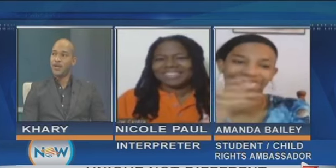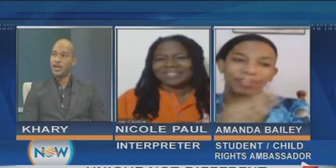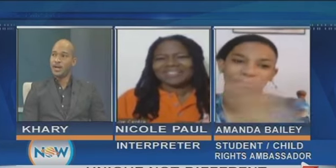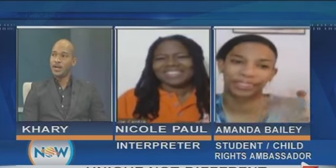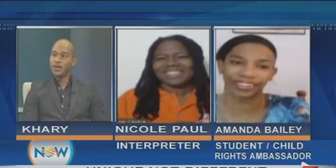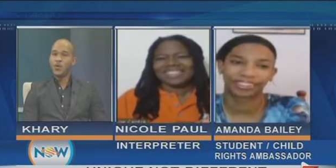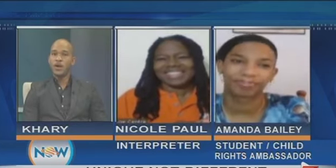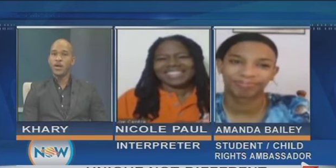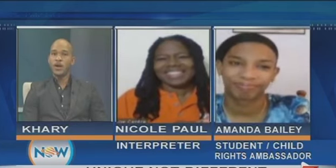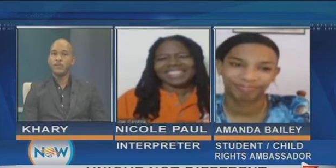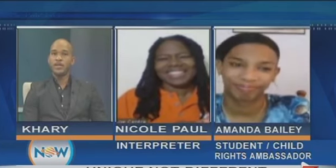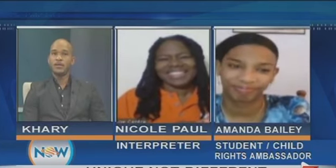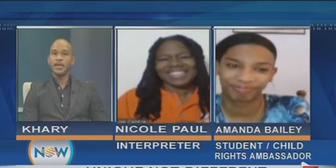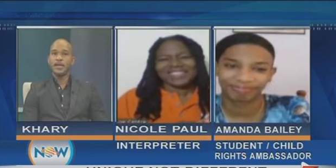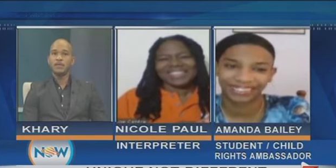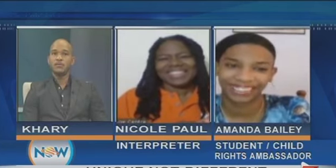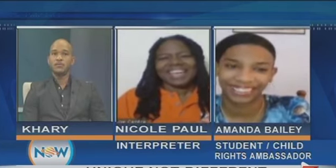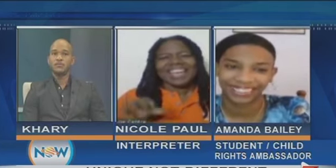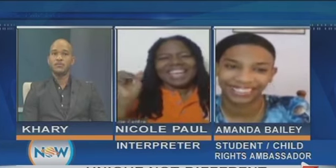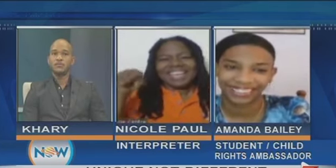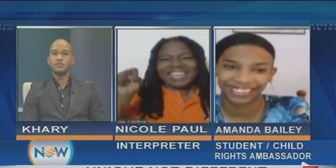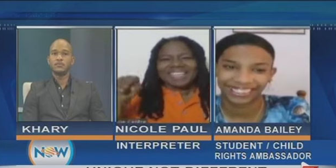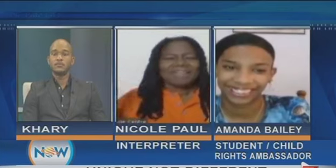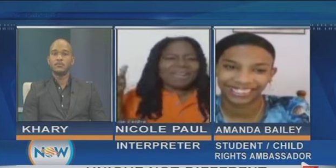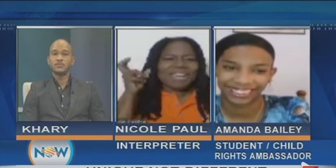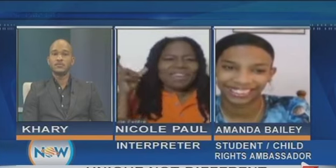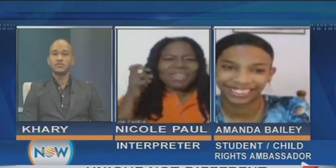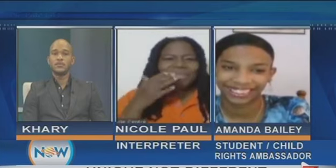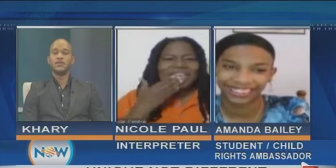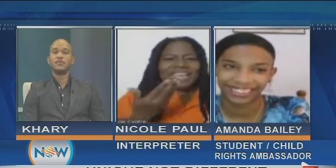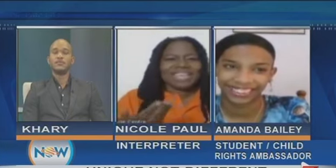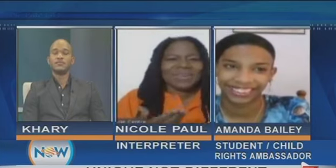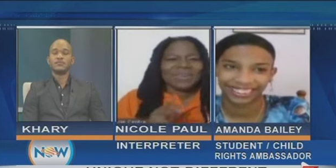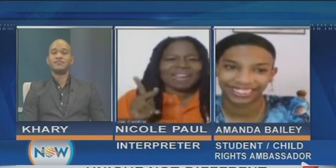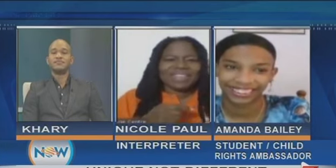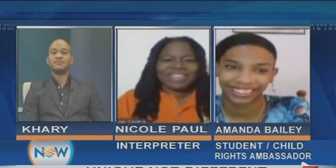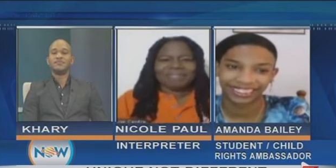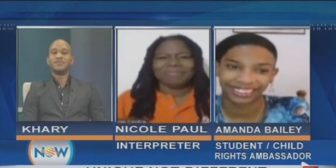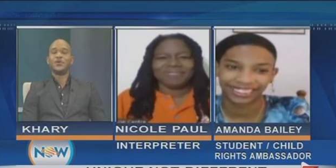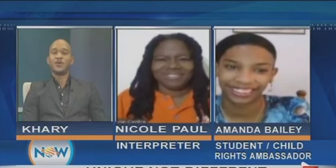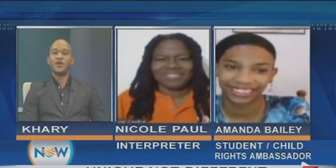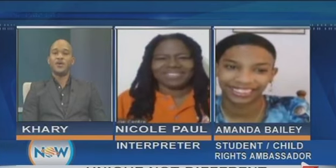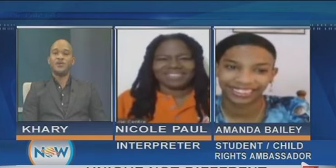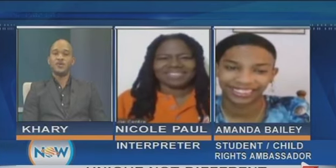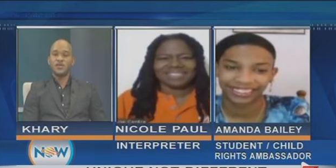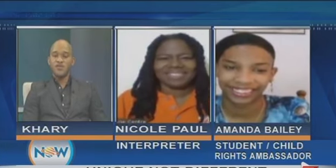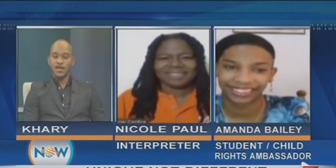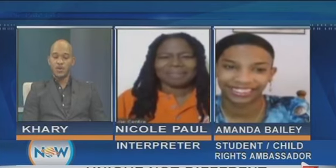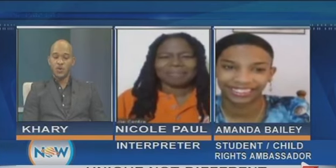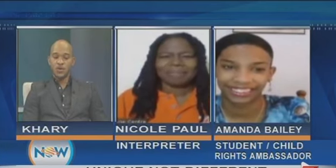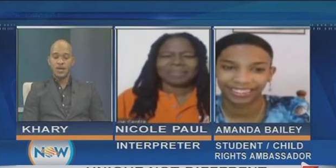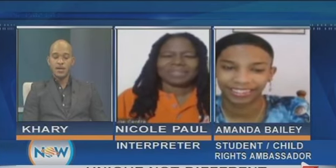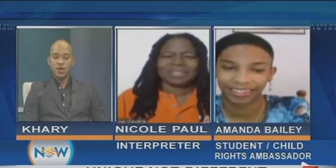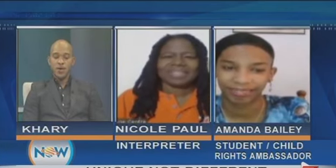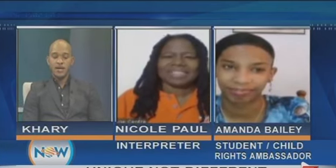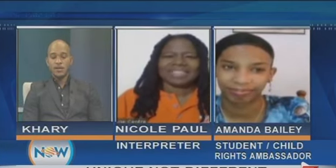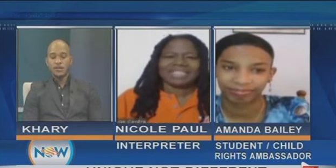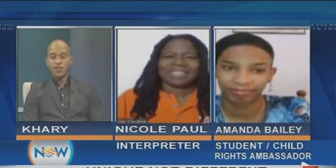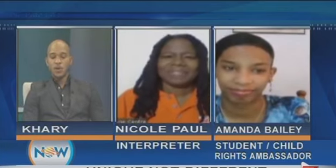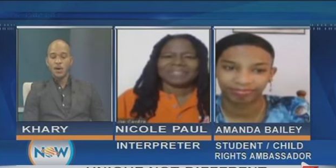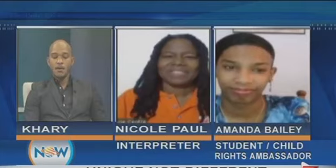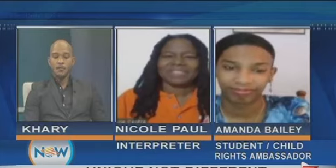All right. Nicole, are you hearing me clearly? Yes, I'm hearing you. Thank you, Carrie. Okay, wonderful. Just making sure. All